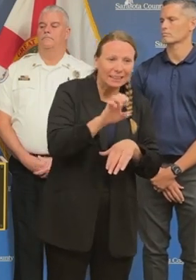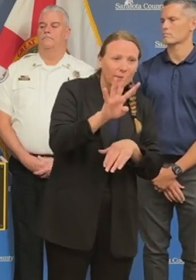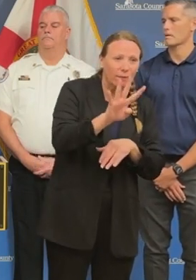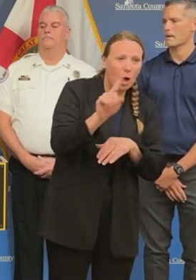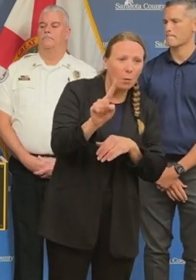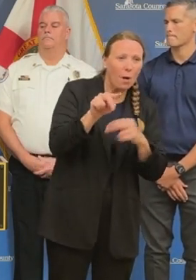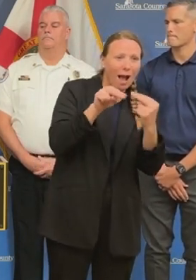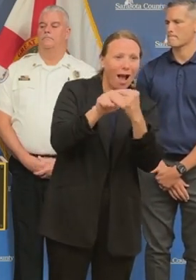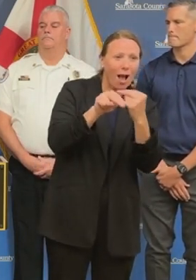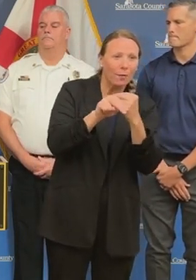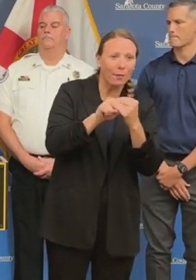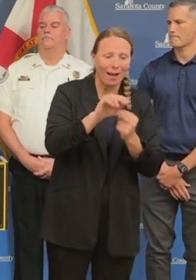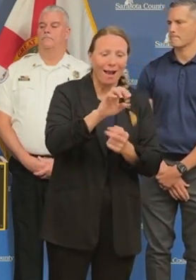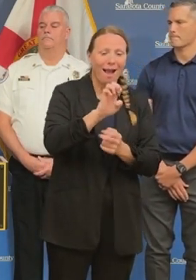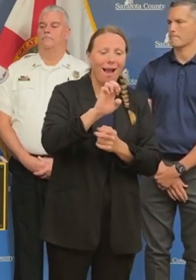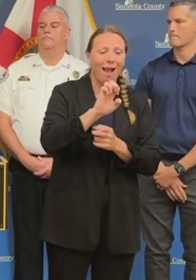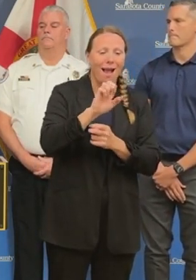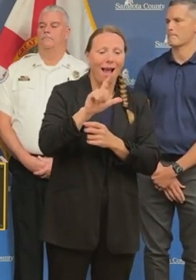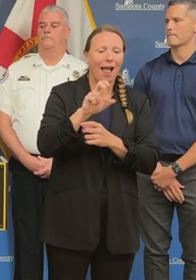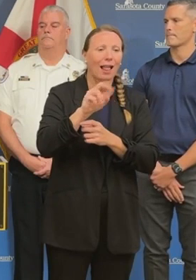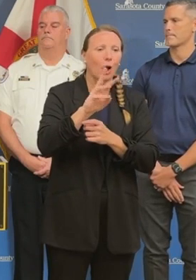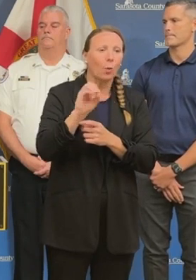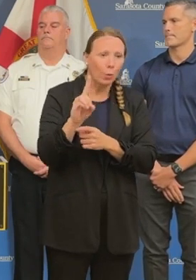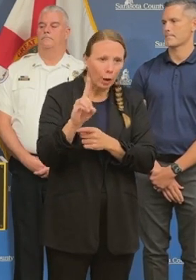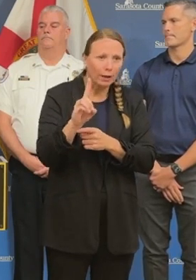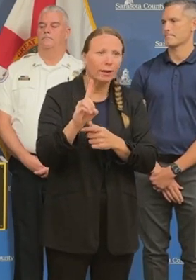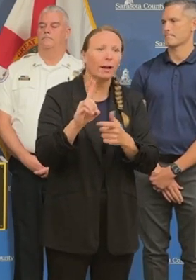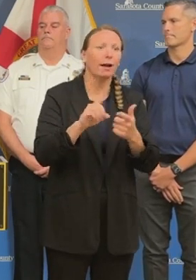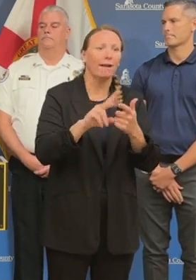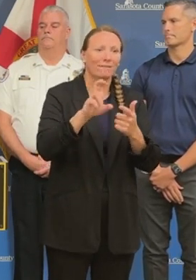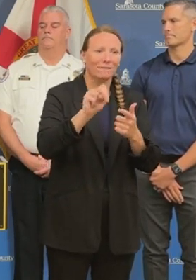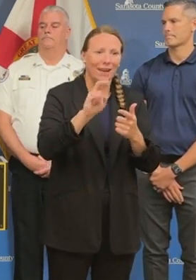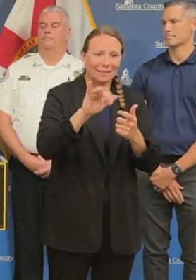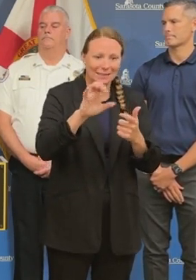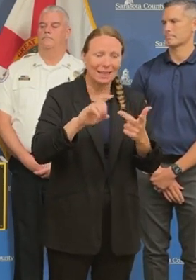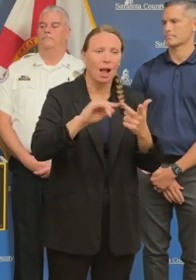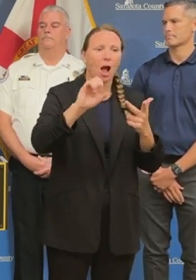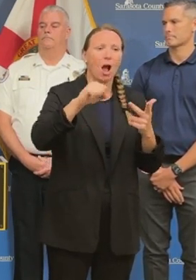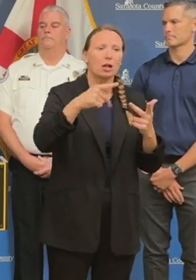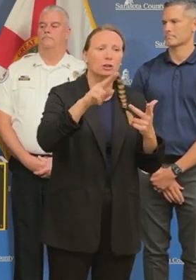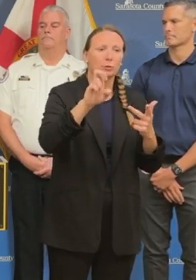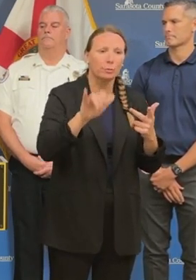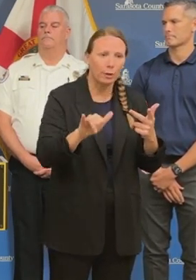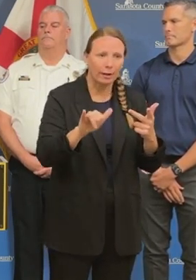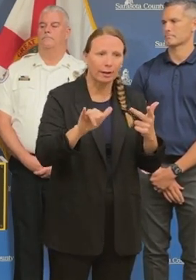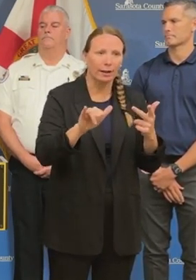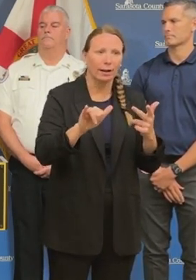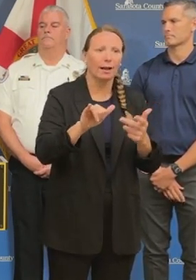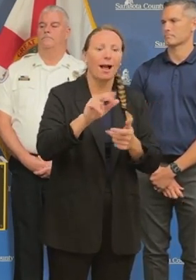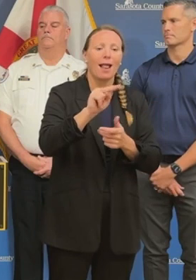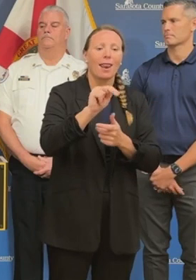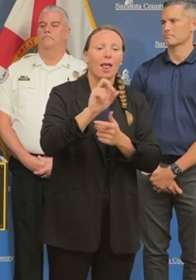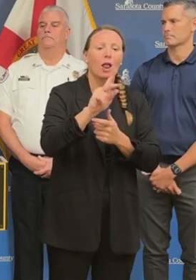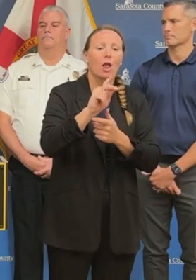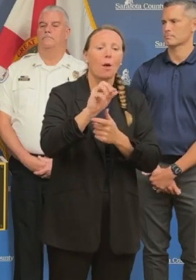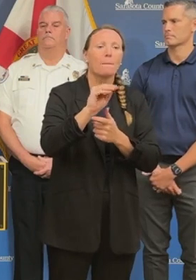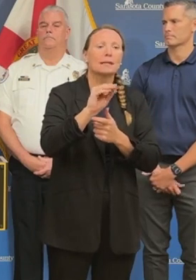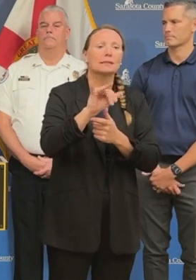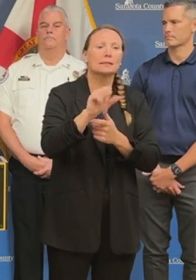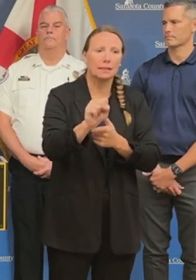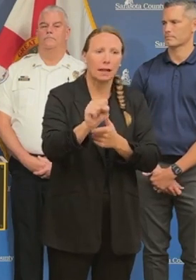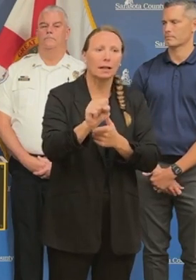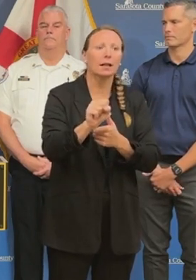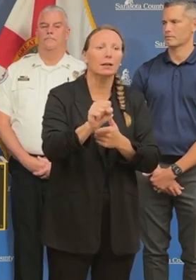Nokomis, Venice, Osprey, and Gulf Gate, you need to carefully check the evacuation level map because you could